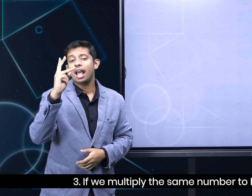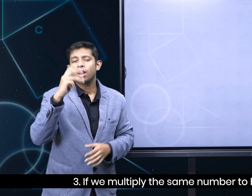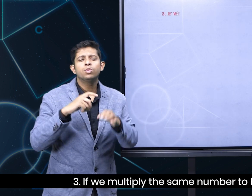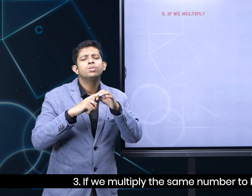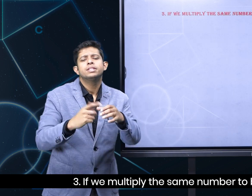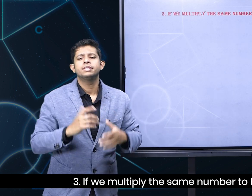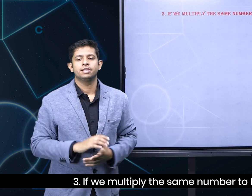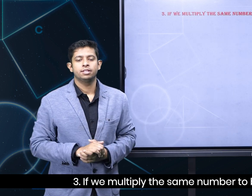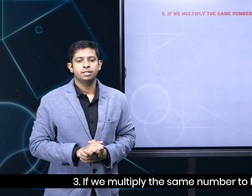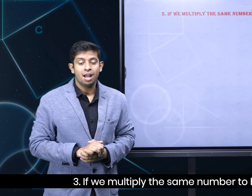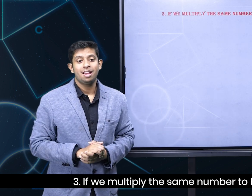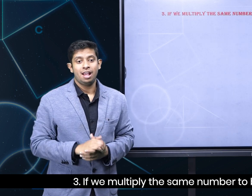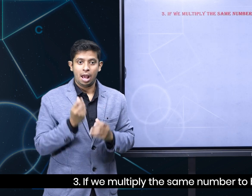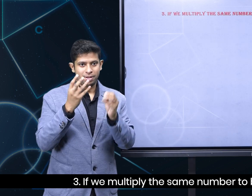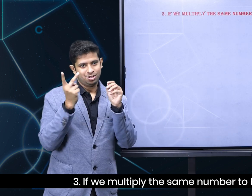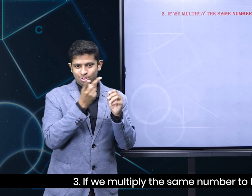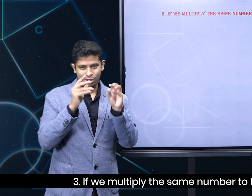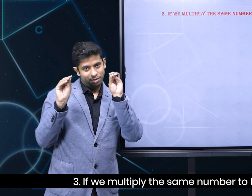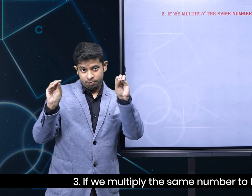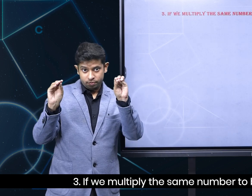If we multiply the same number to both the sides,